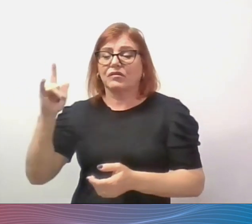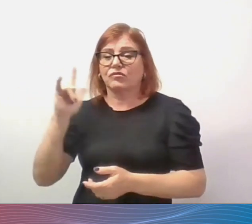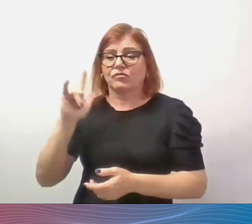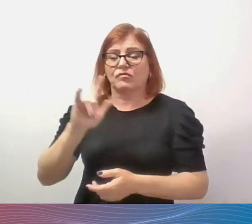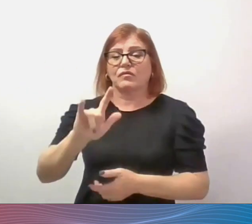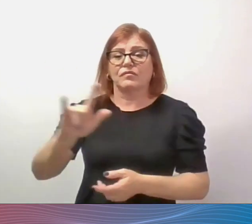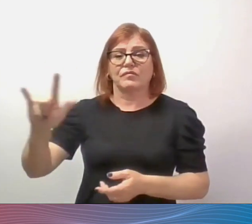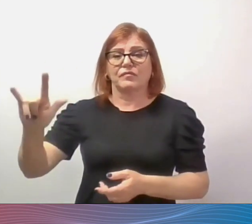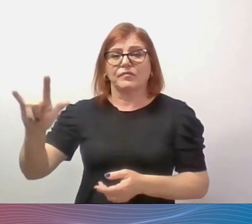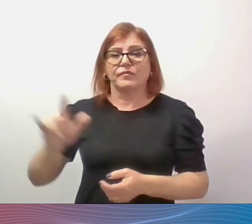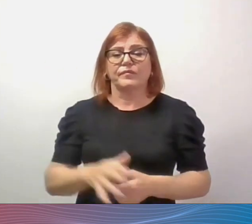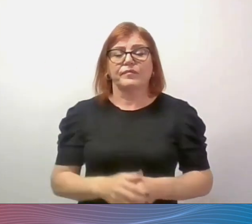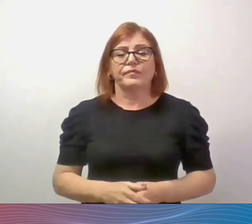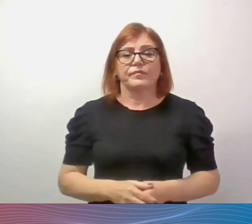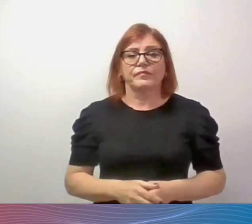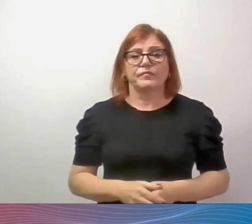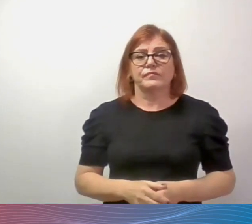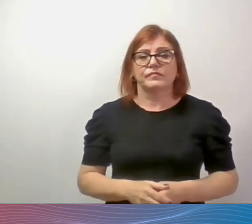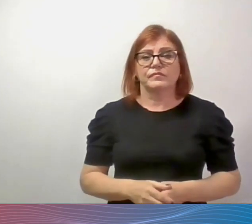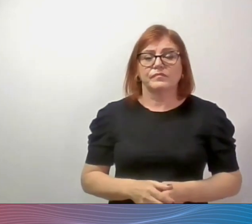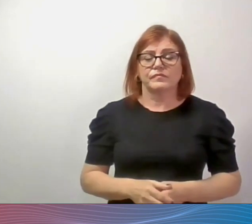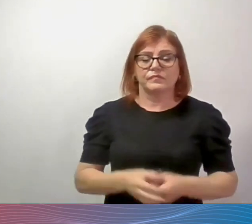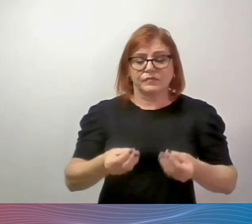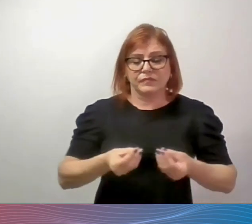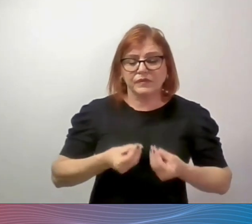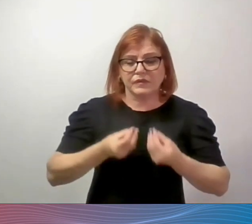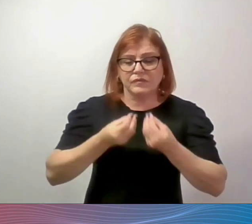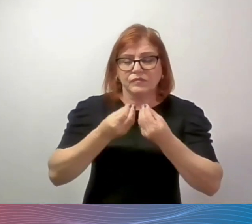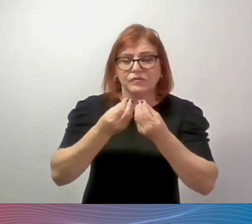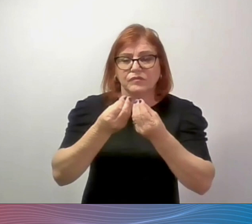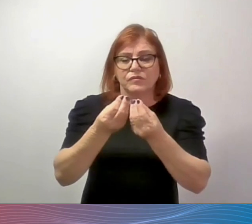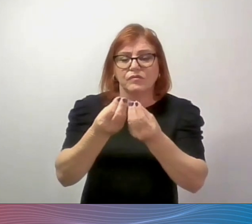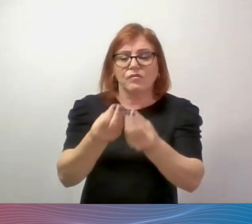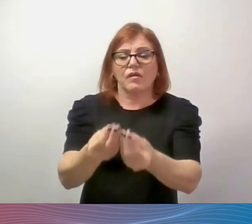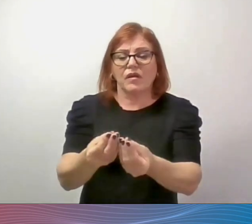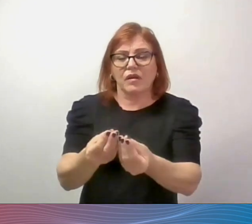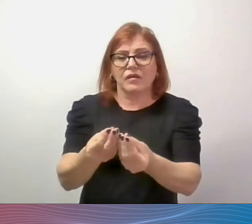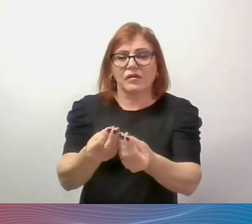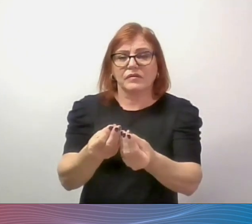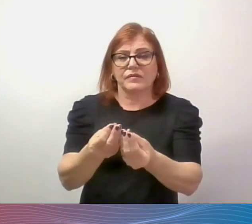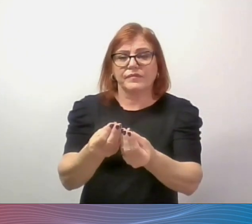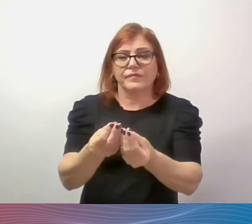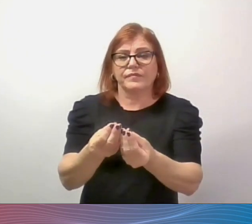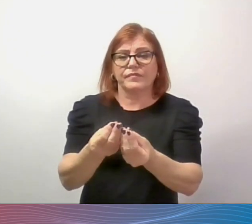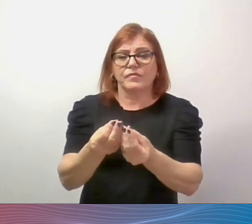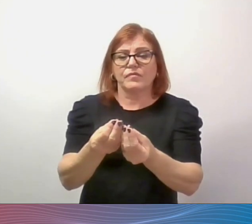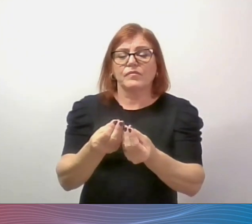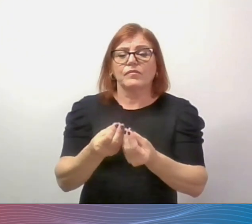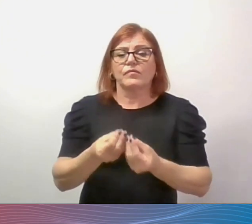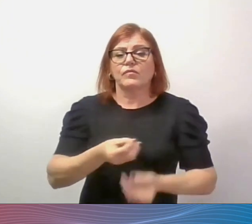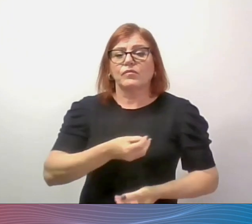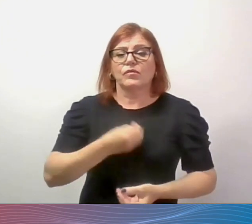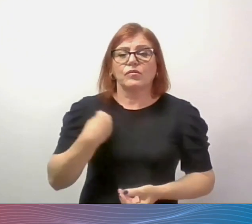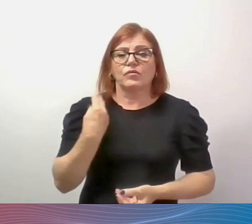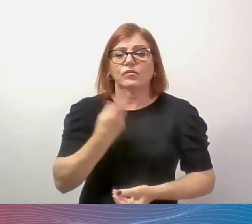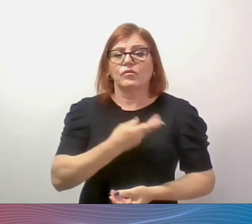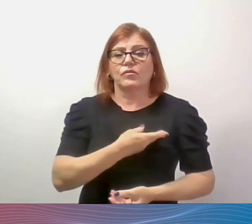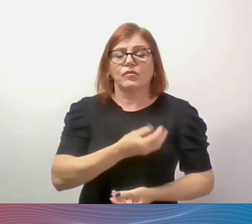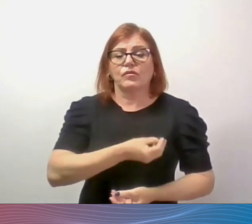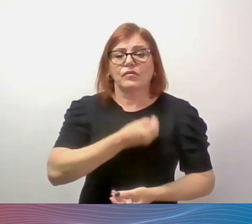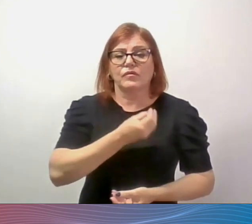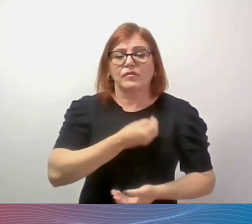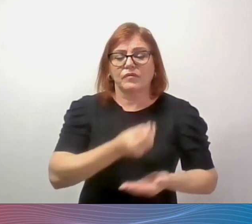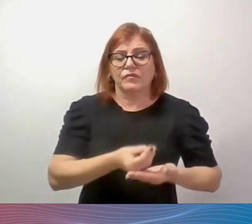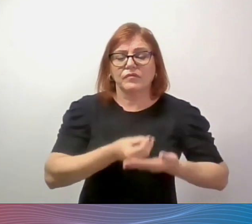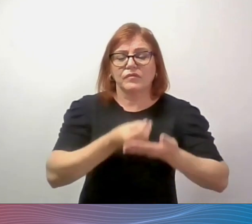também doar, irmãos, para os nossos irmãos. Let's also give to our brethren. Saindo para pregar o evangelho